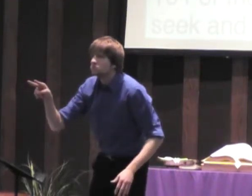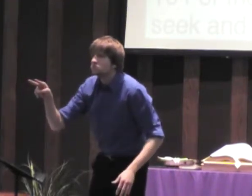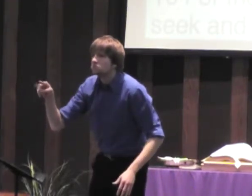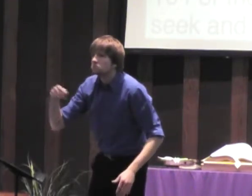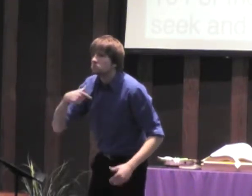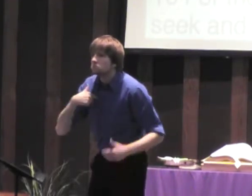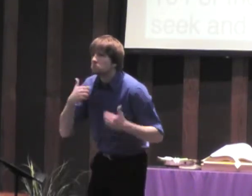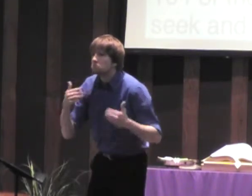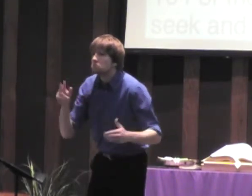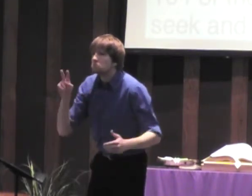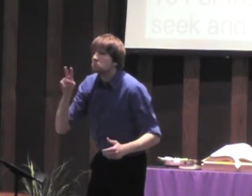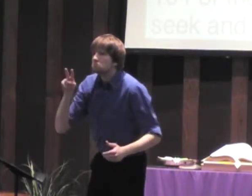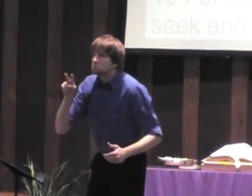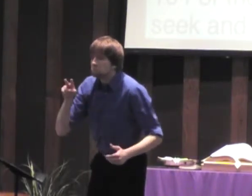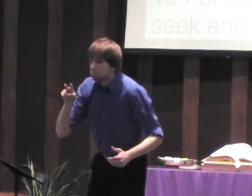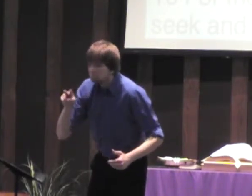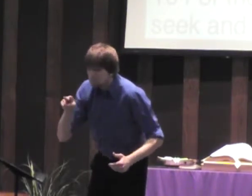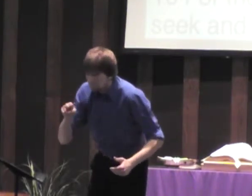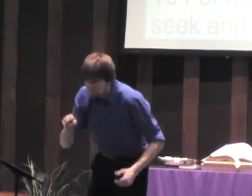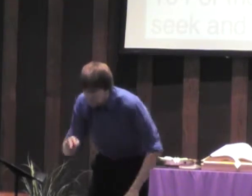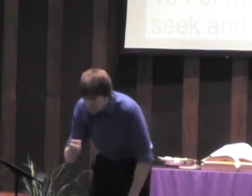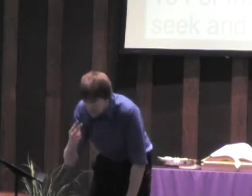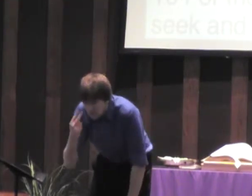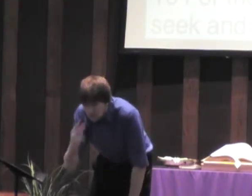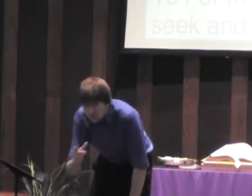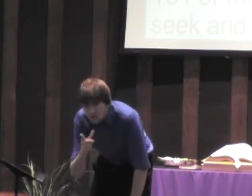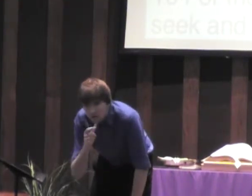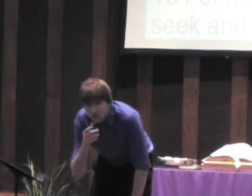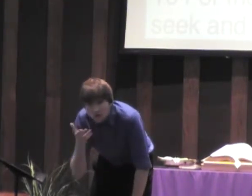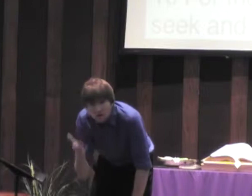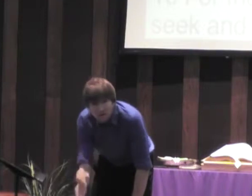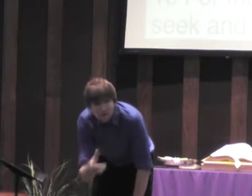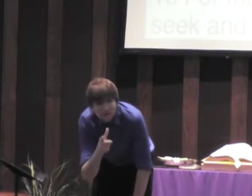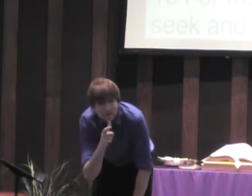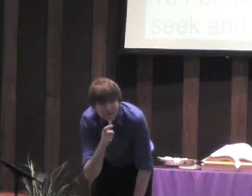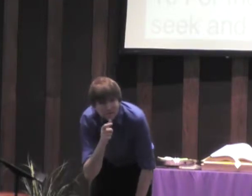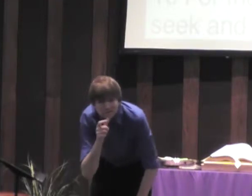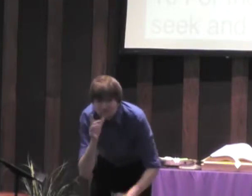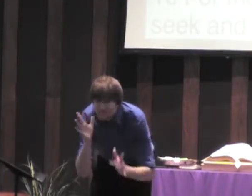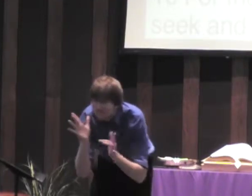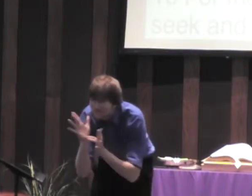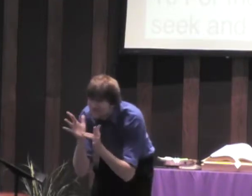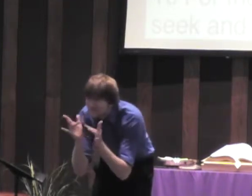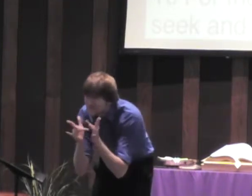trying to find Jesus. And then I looked down, and you know who I saw there?